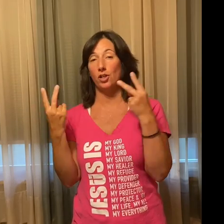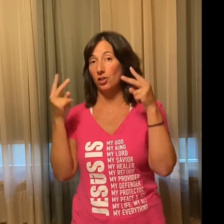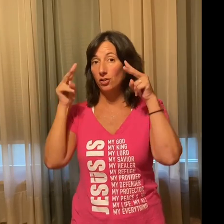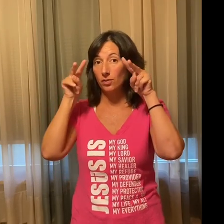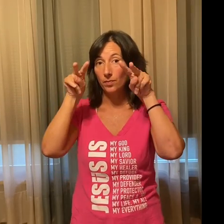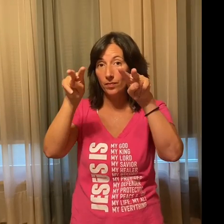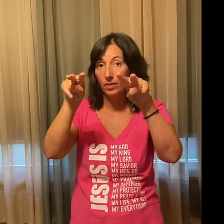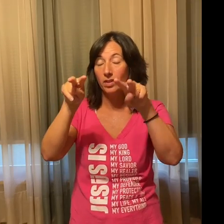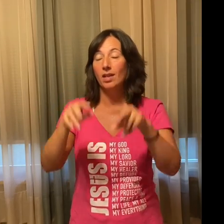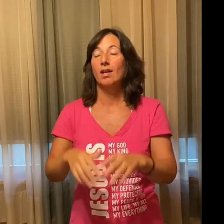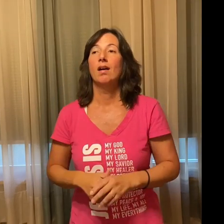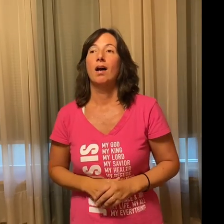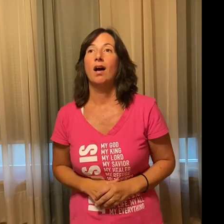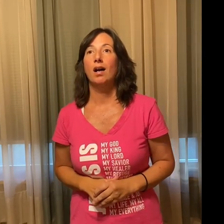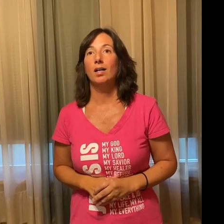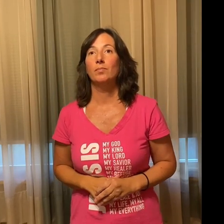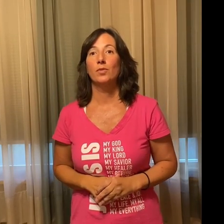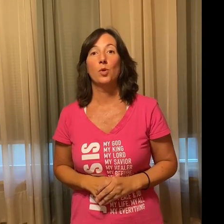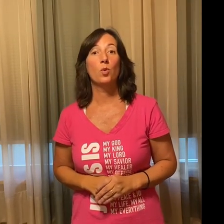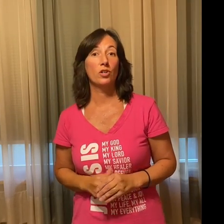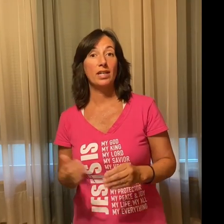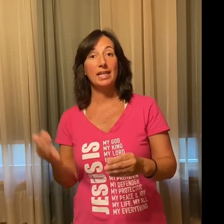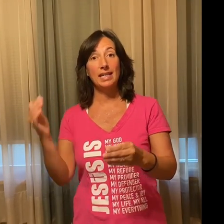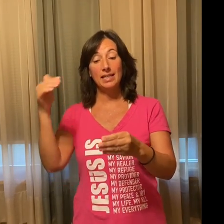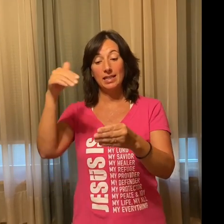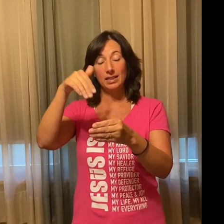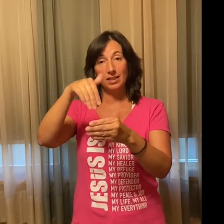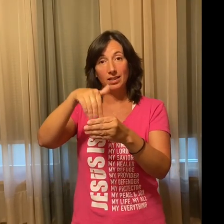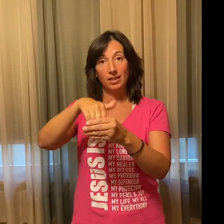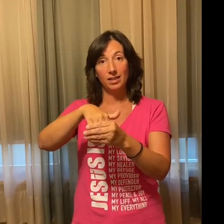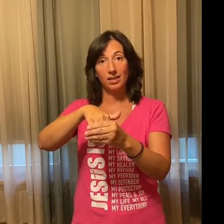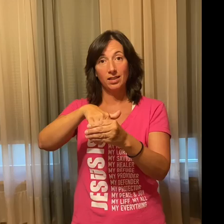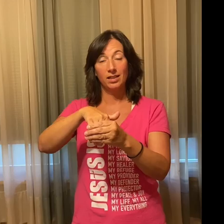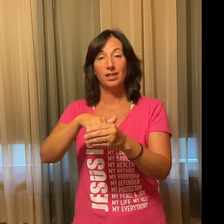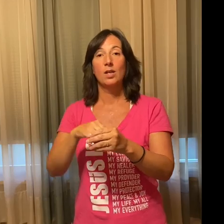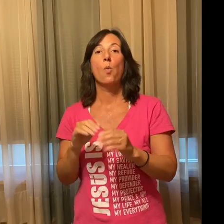to turn. The word in,